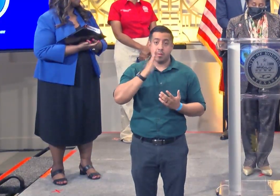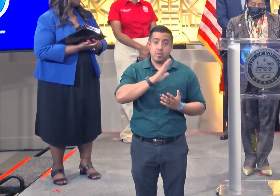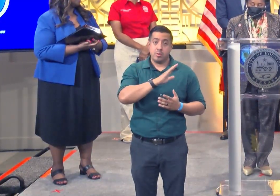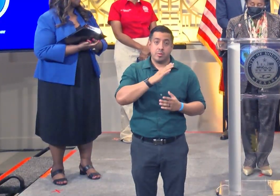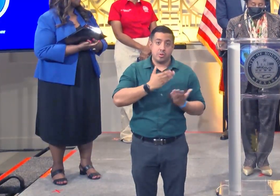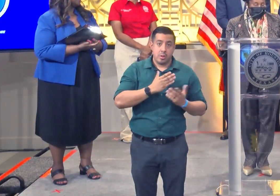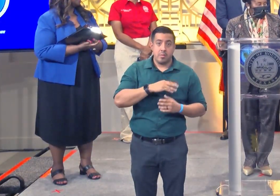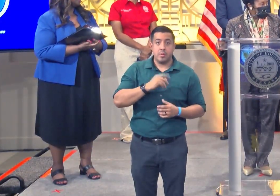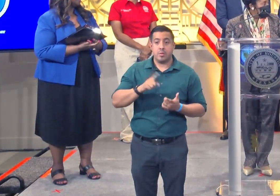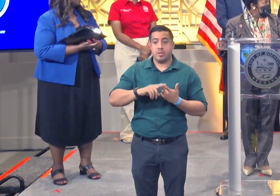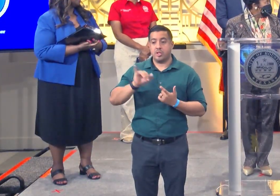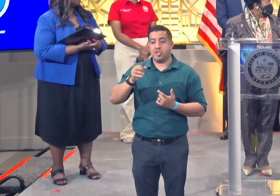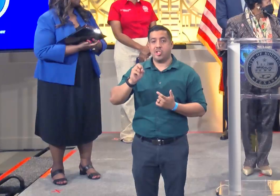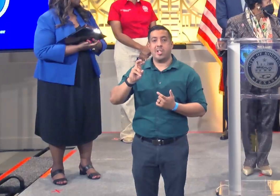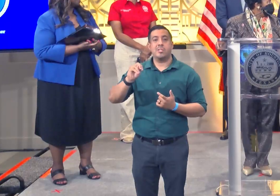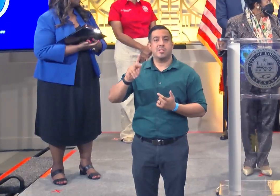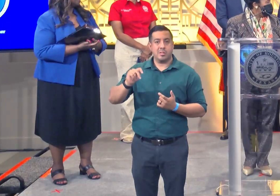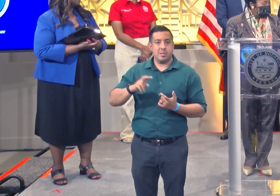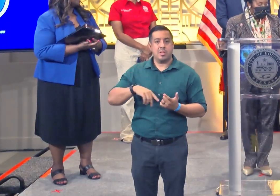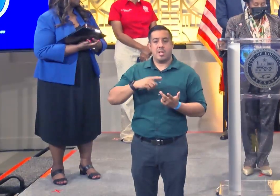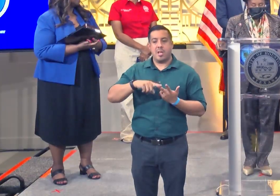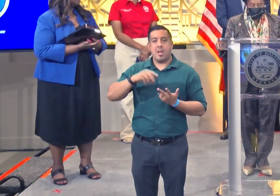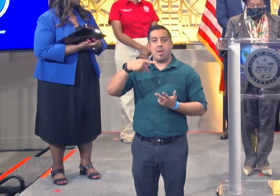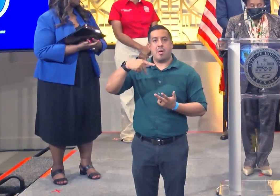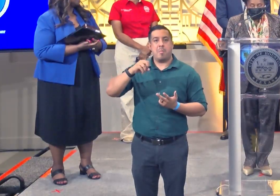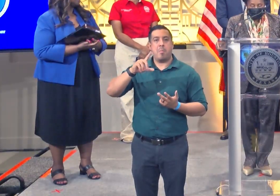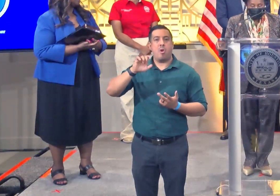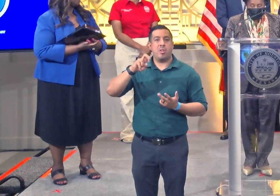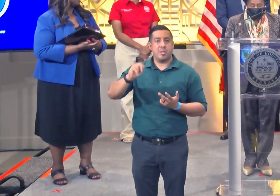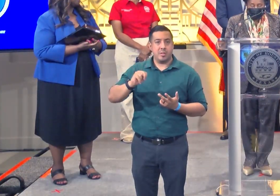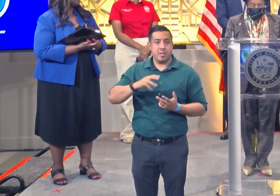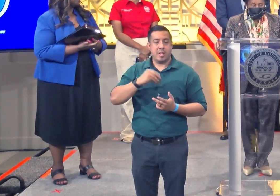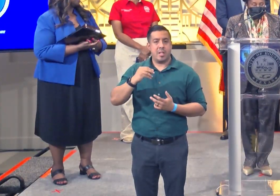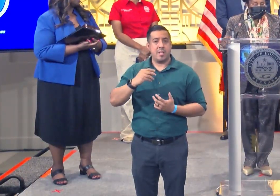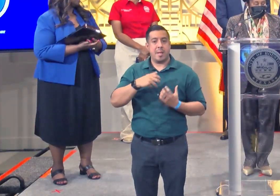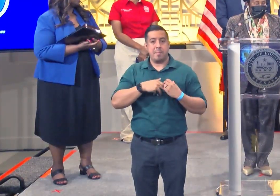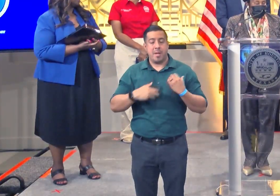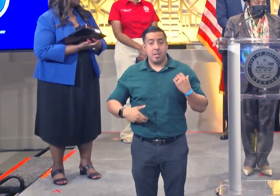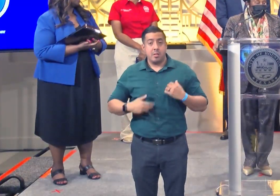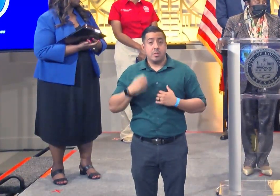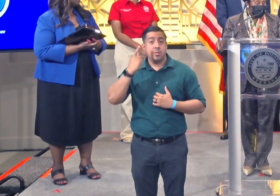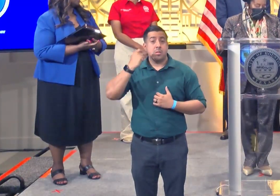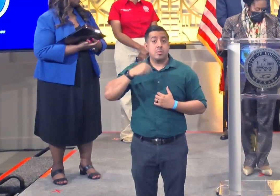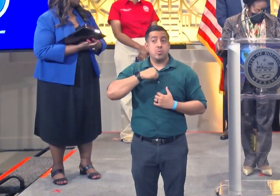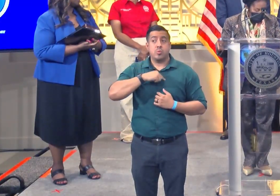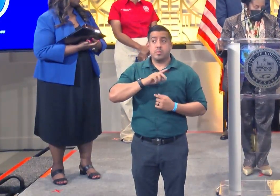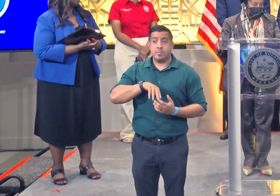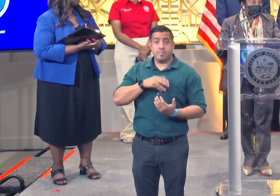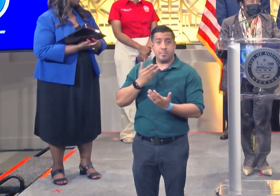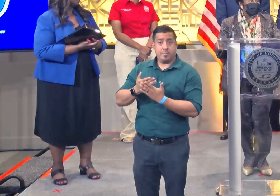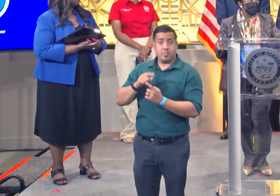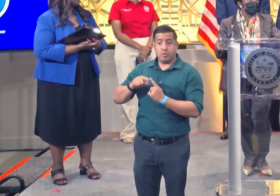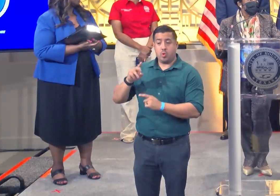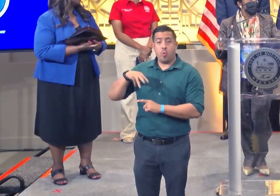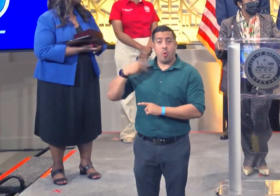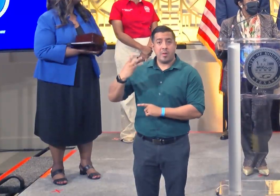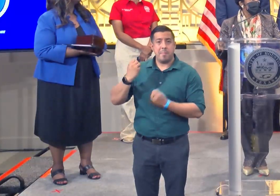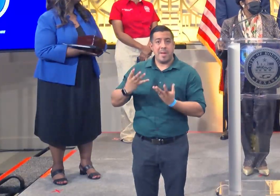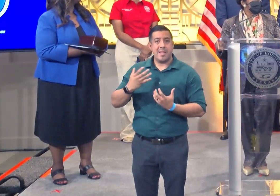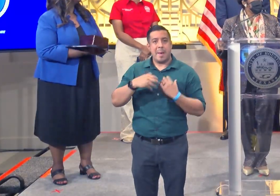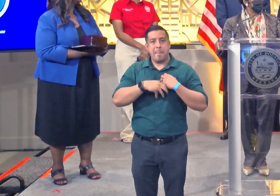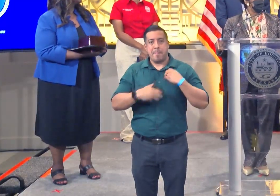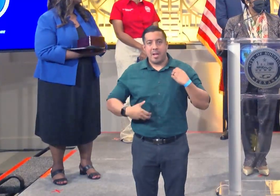Congresswoman Jackson and Pollard. And Mayor, when I'm in Washington, there are many mayors that come to our offices.